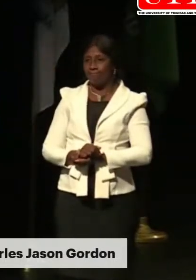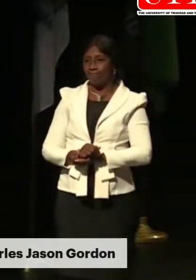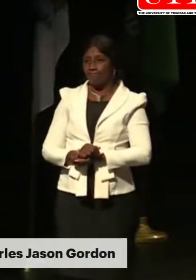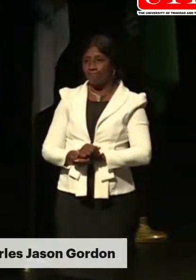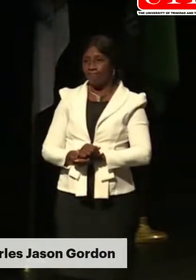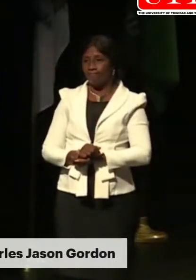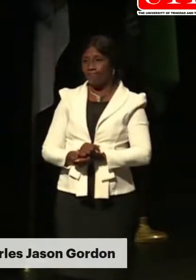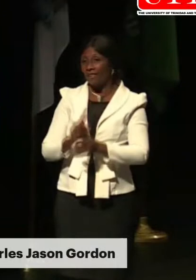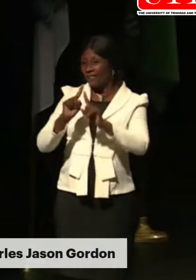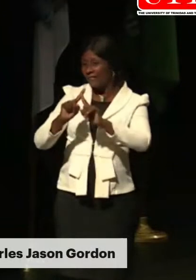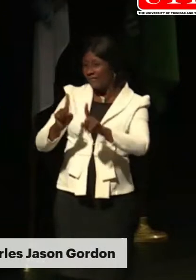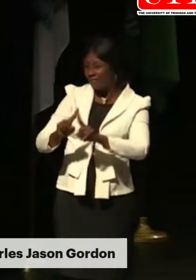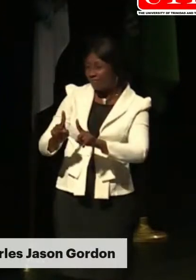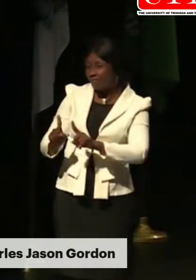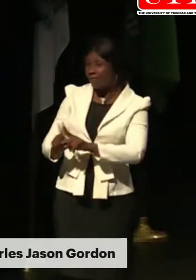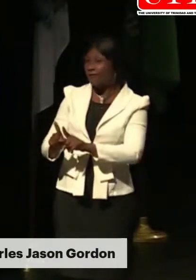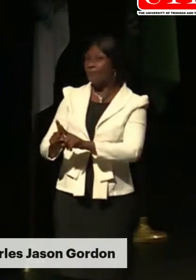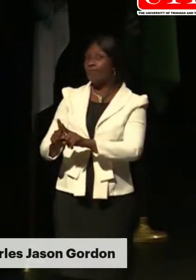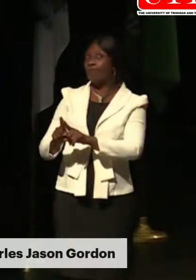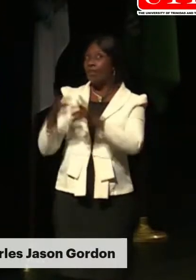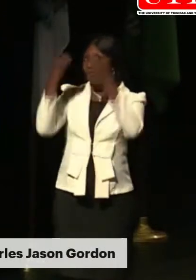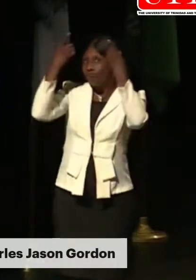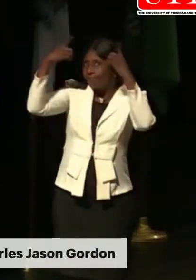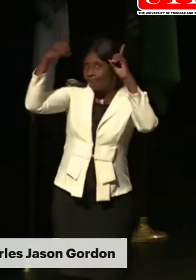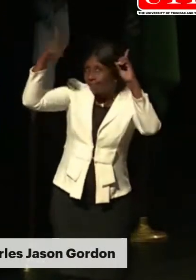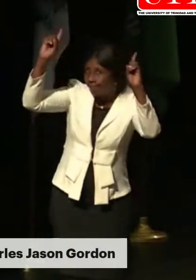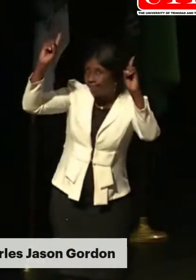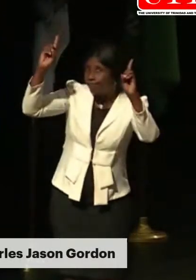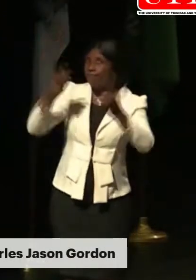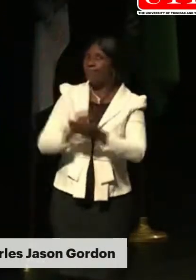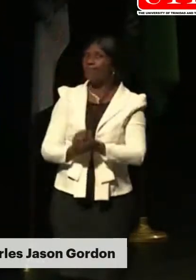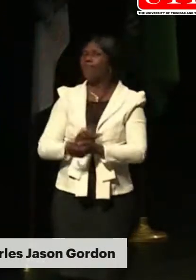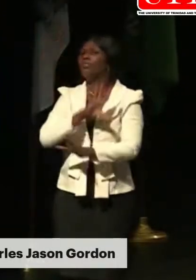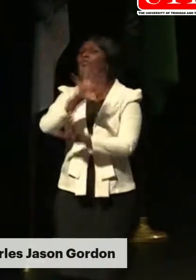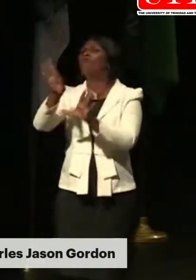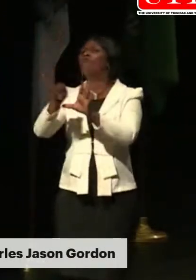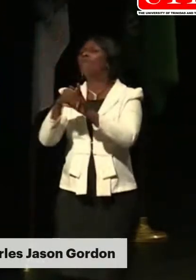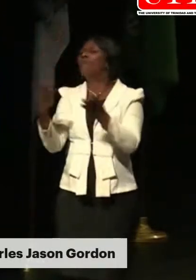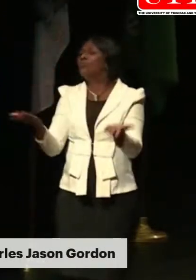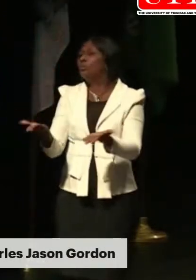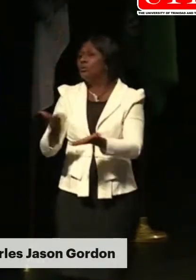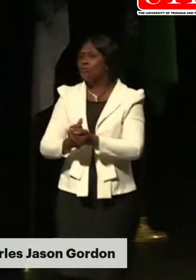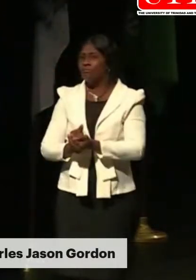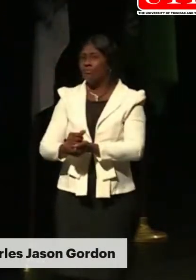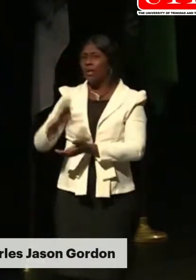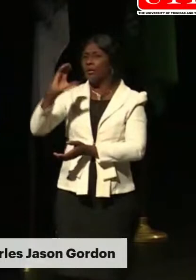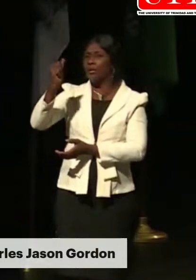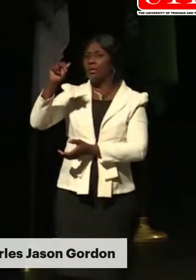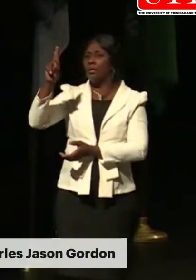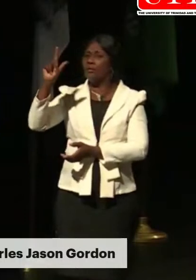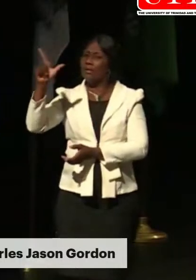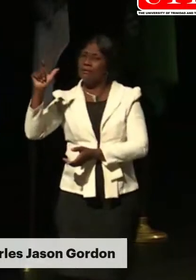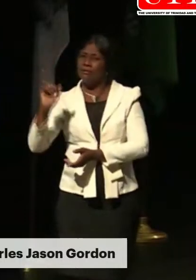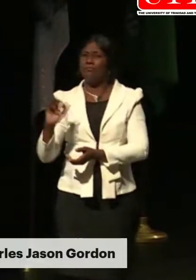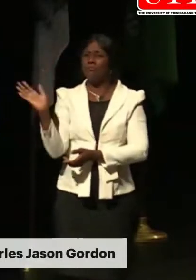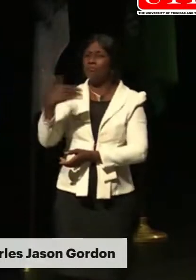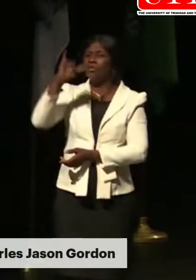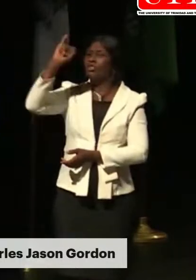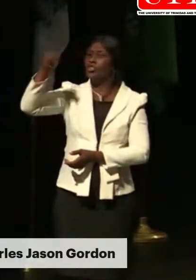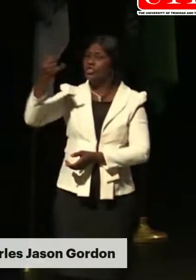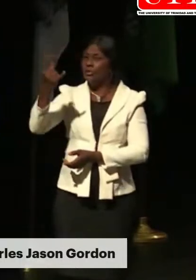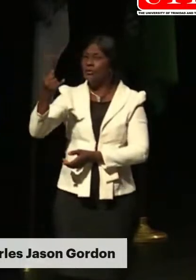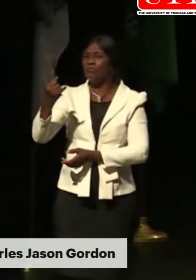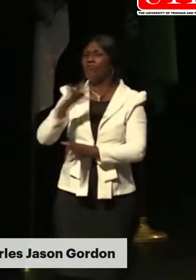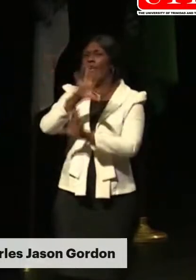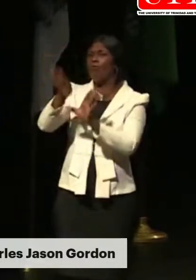Among his numerous achievements is his delivery of the prestigious Carl J. Peter Lecture on Preaching at